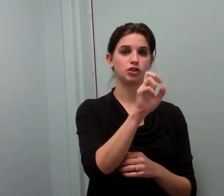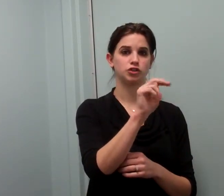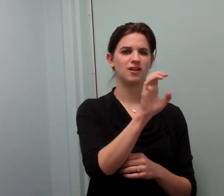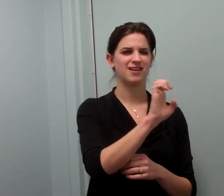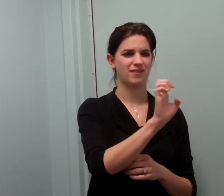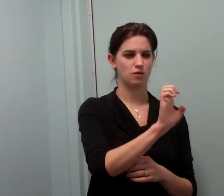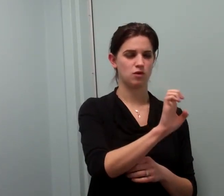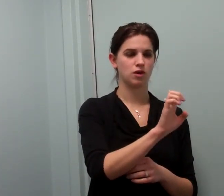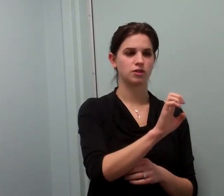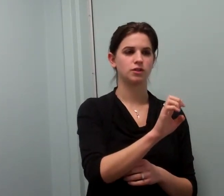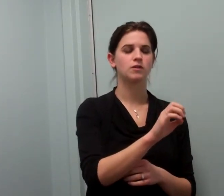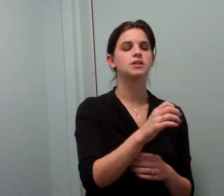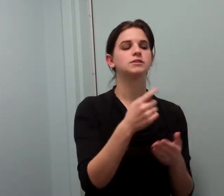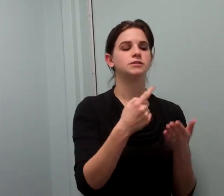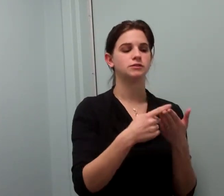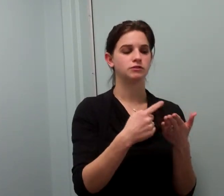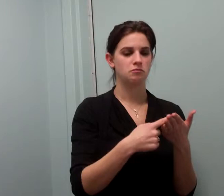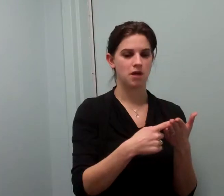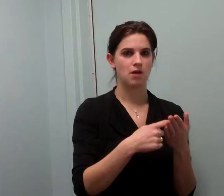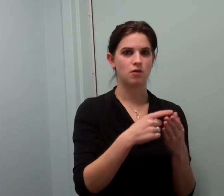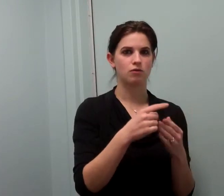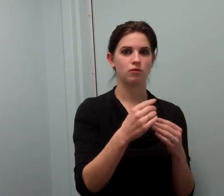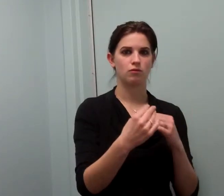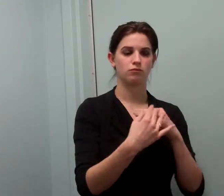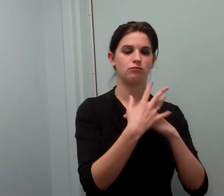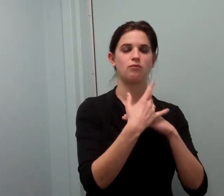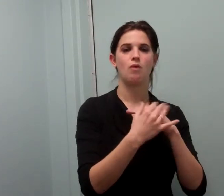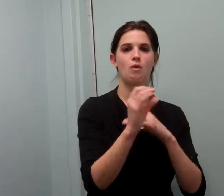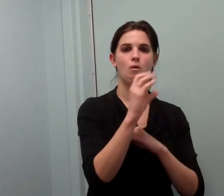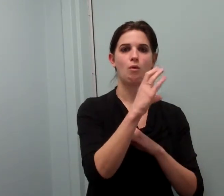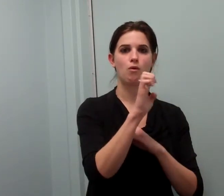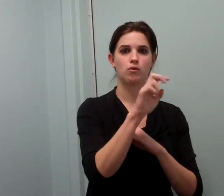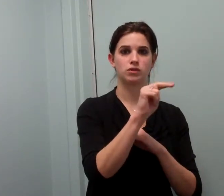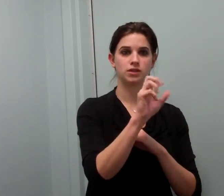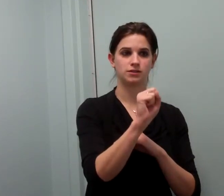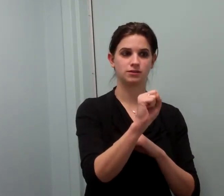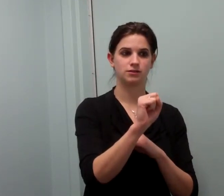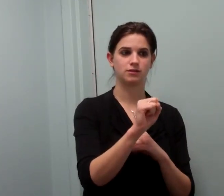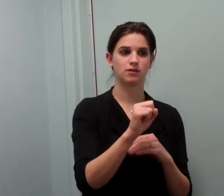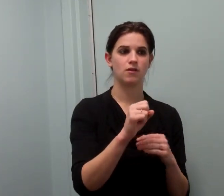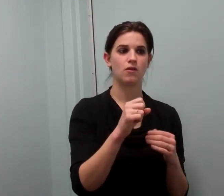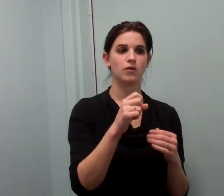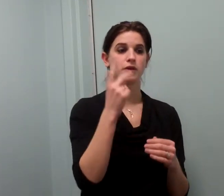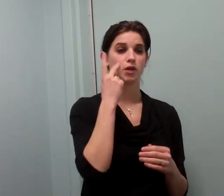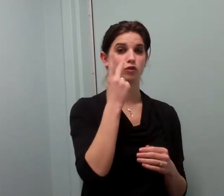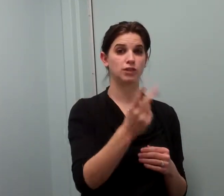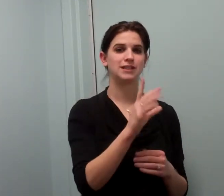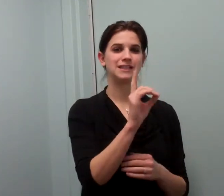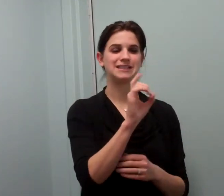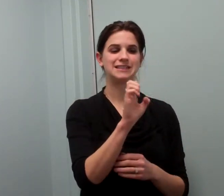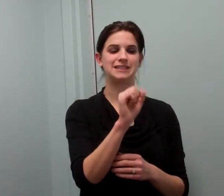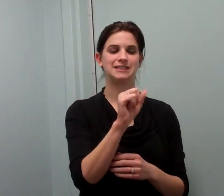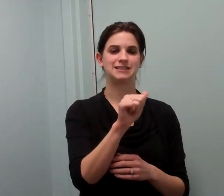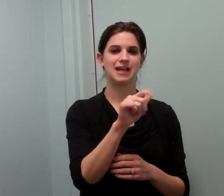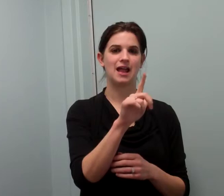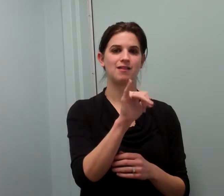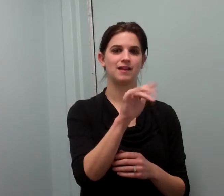oceans, and we looked at principles of desalination. What was one principle that we used in desalination as